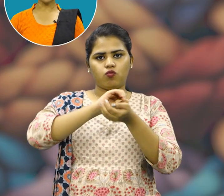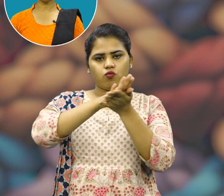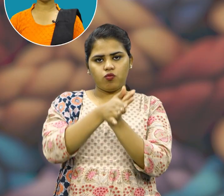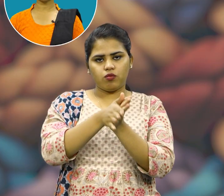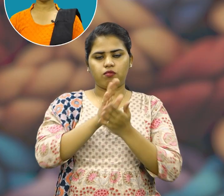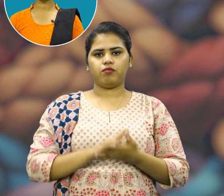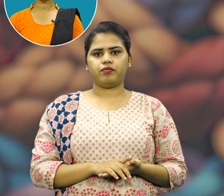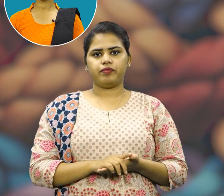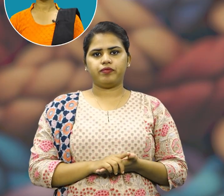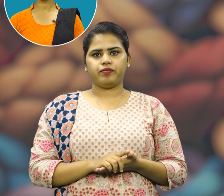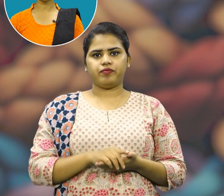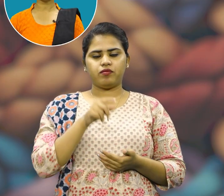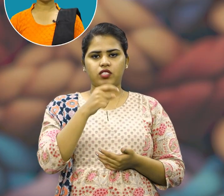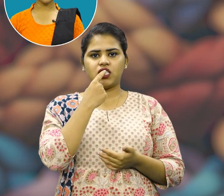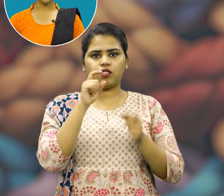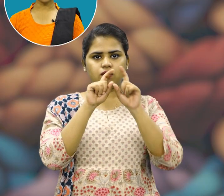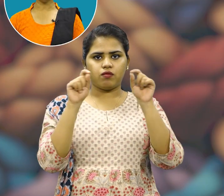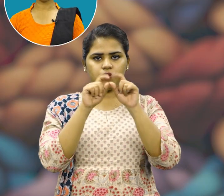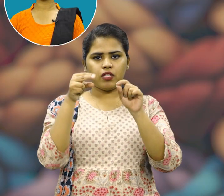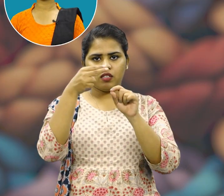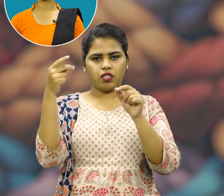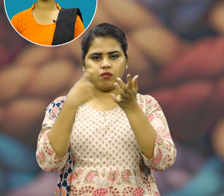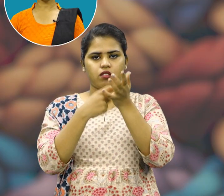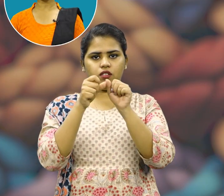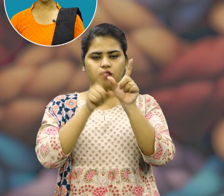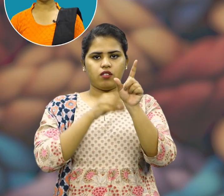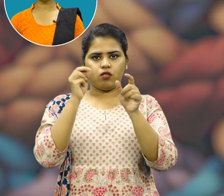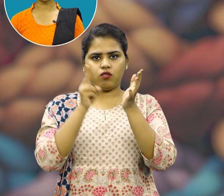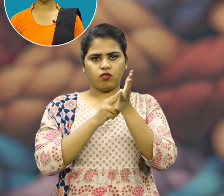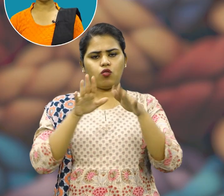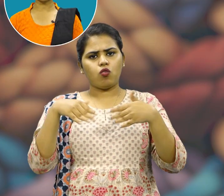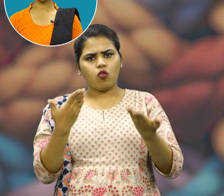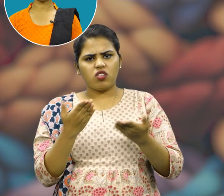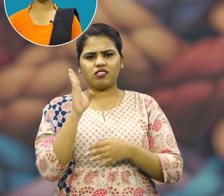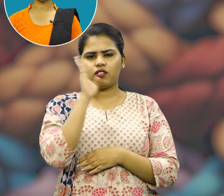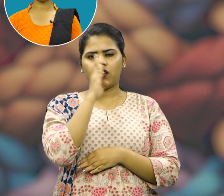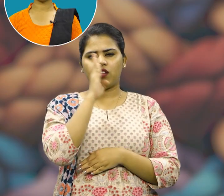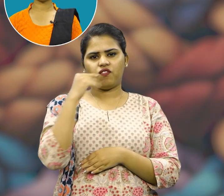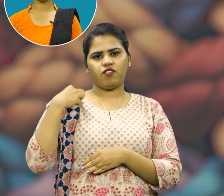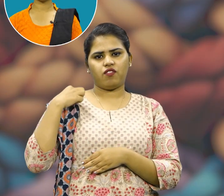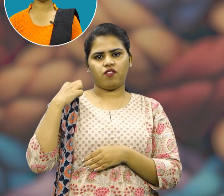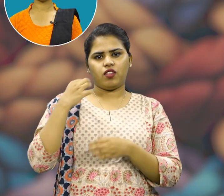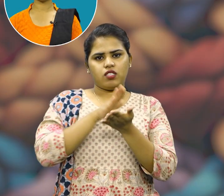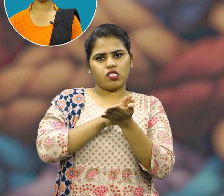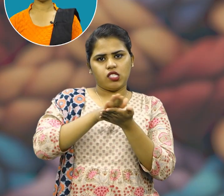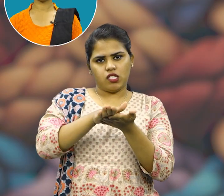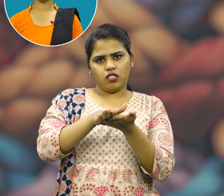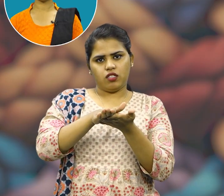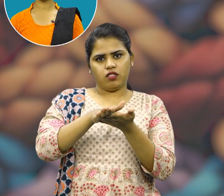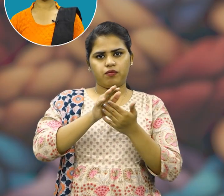This fiber was called rayon or artificial silk.